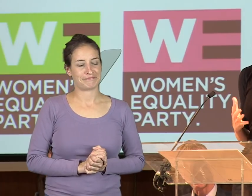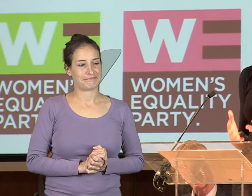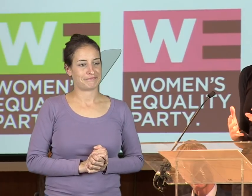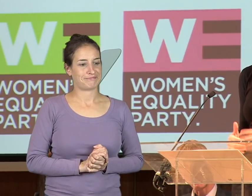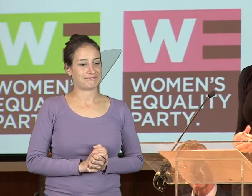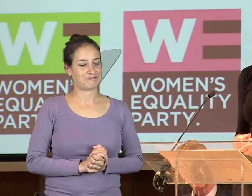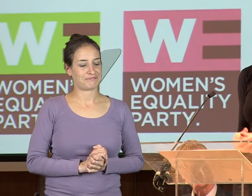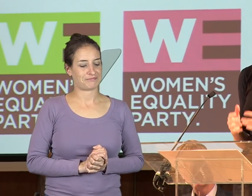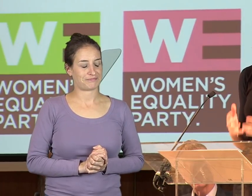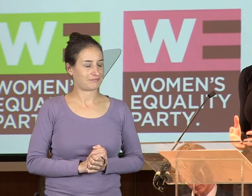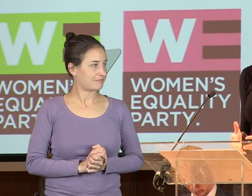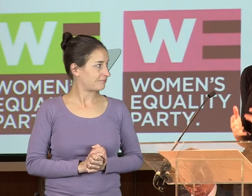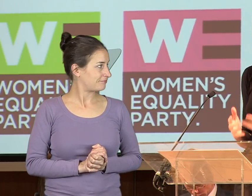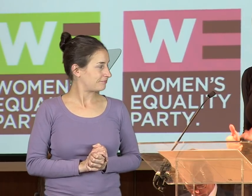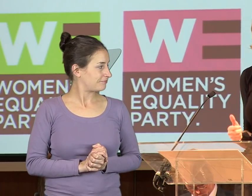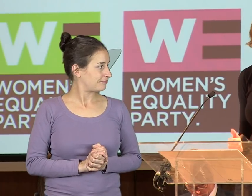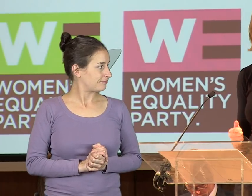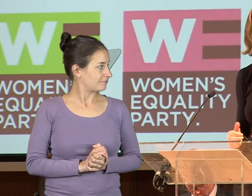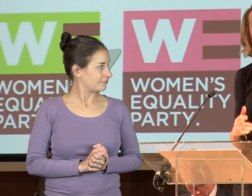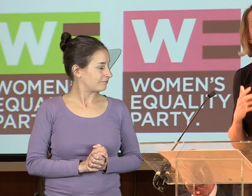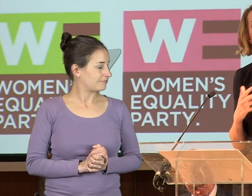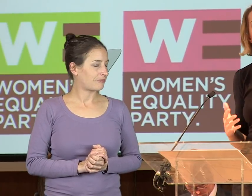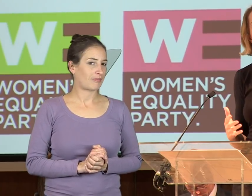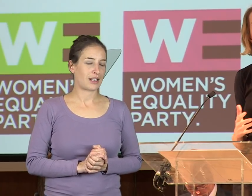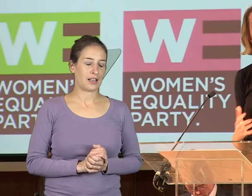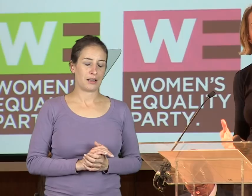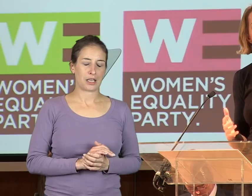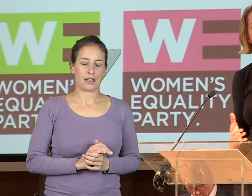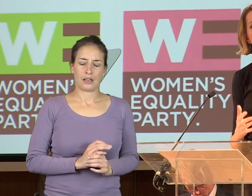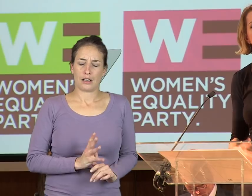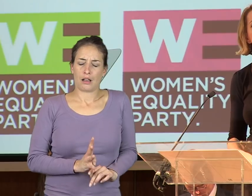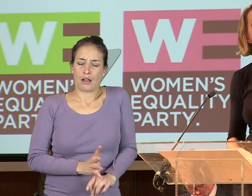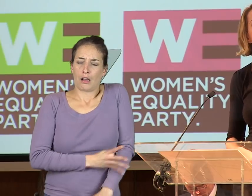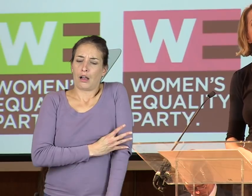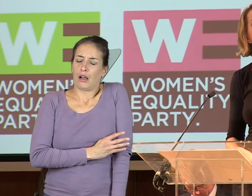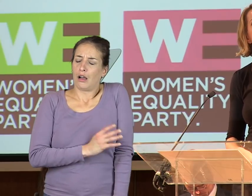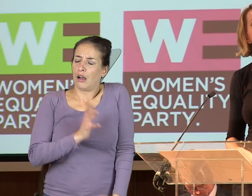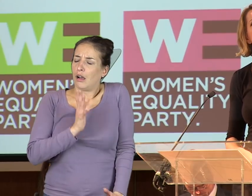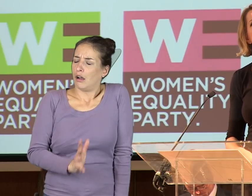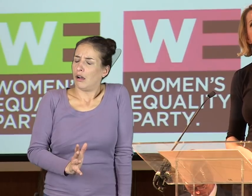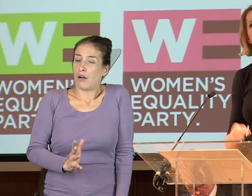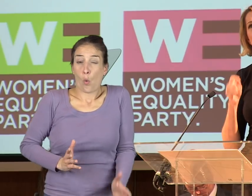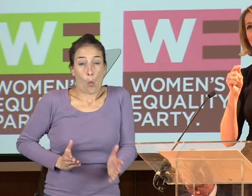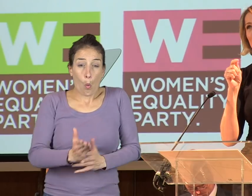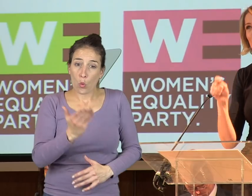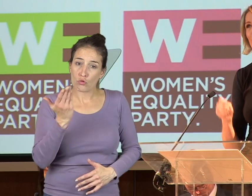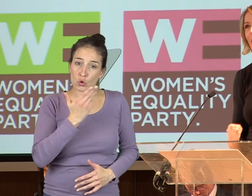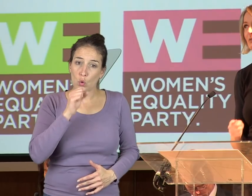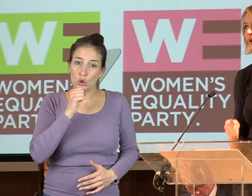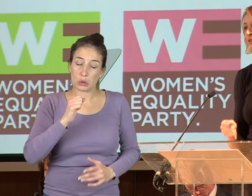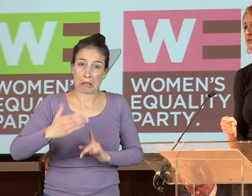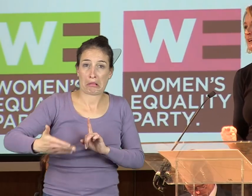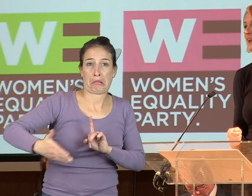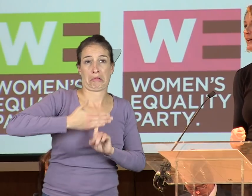But I can't bear the thought that sexist, oppressive attitudes are going to accompany her right through school. Like many of you,